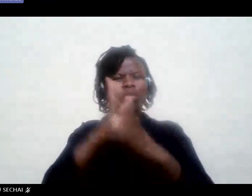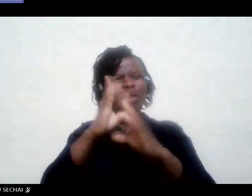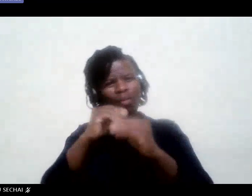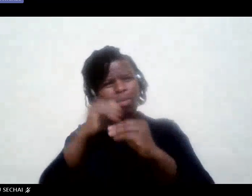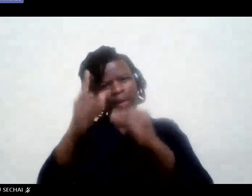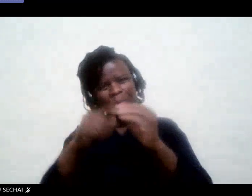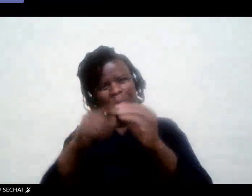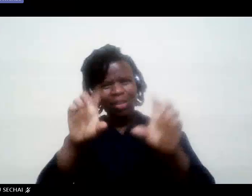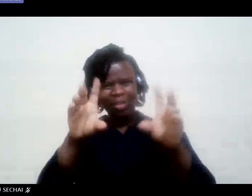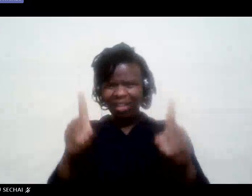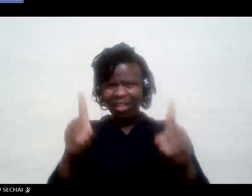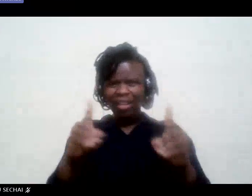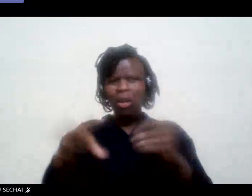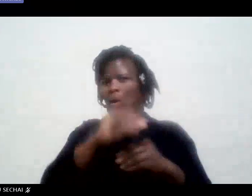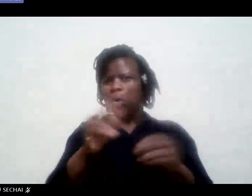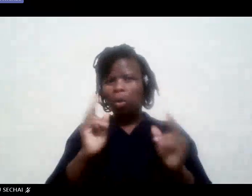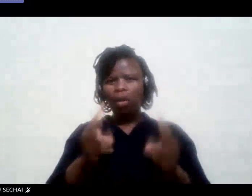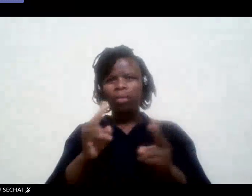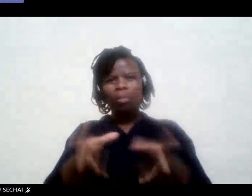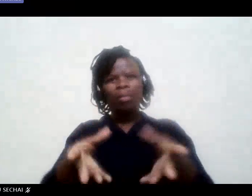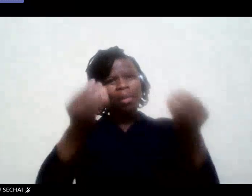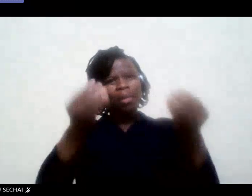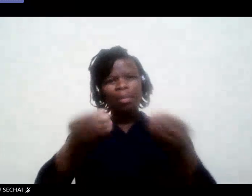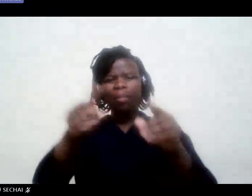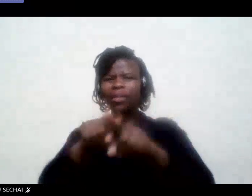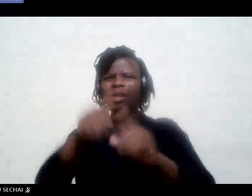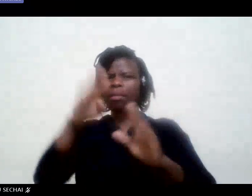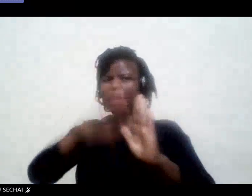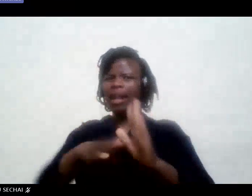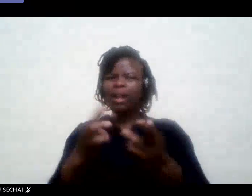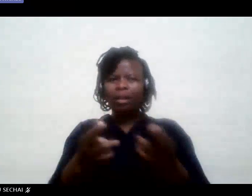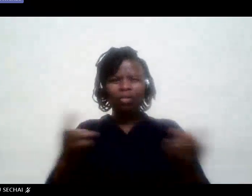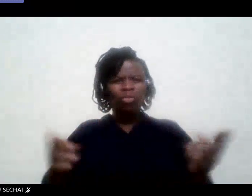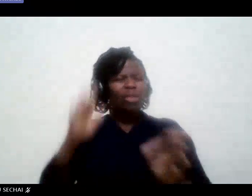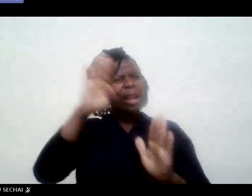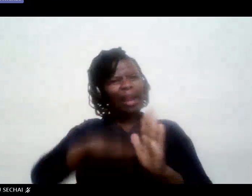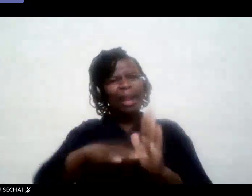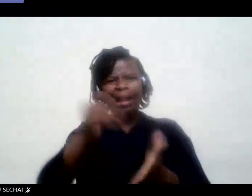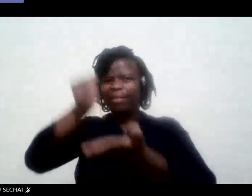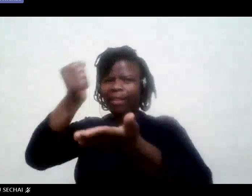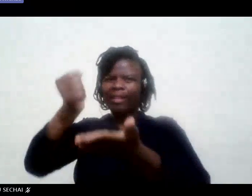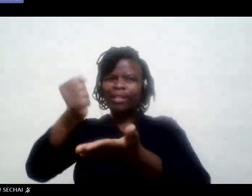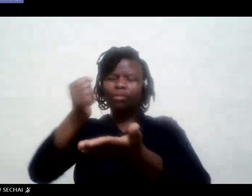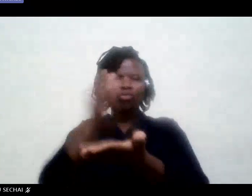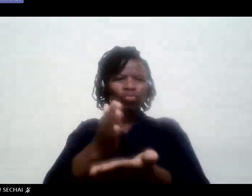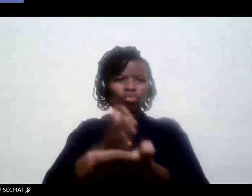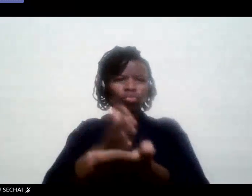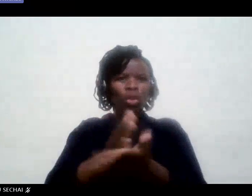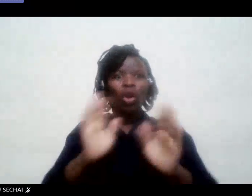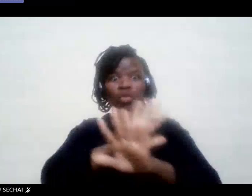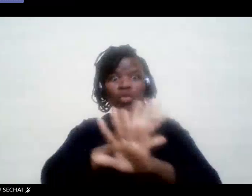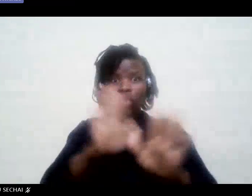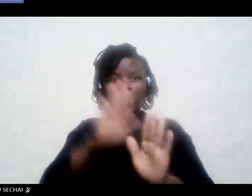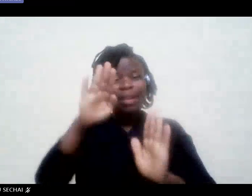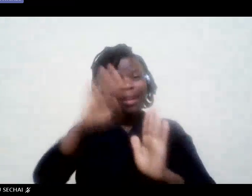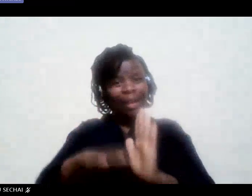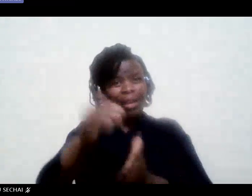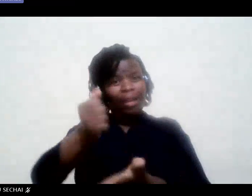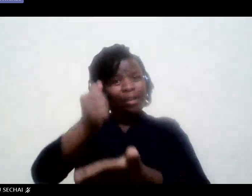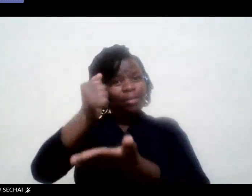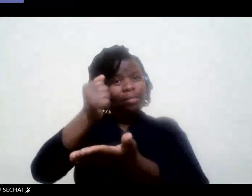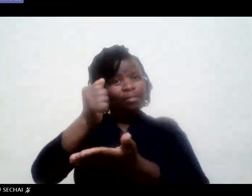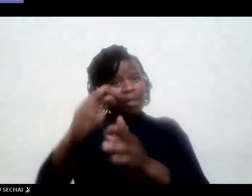education, lack of resources, lack of money, lack of funding. But it's not lack of resources. It's lack of